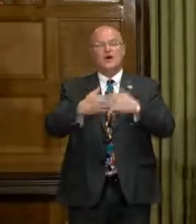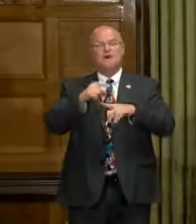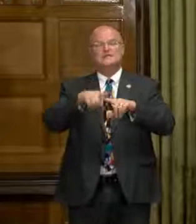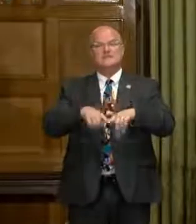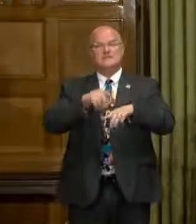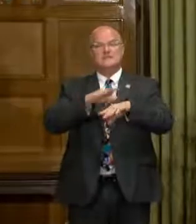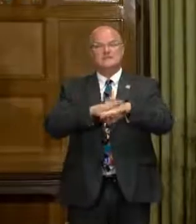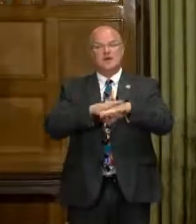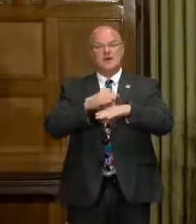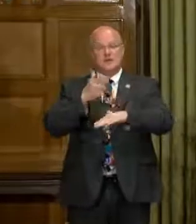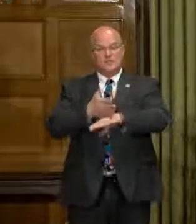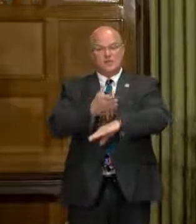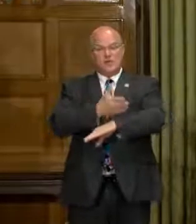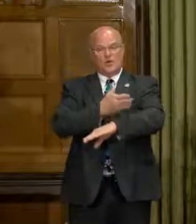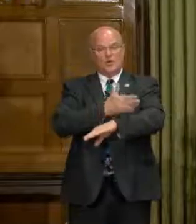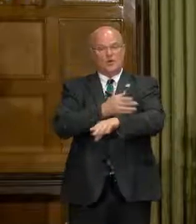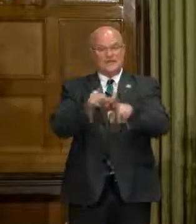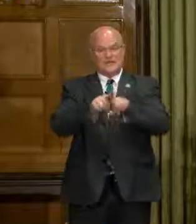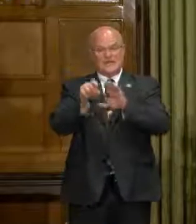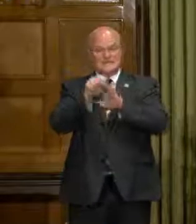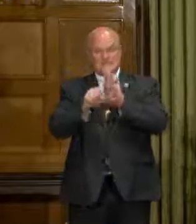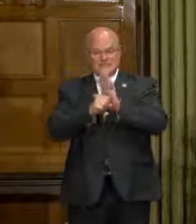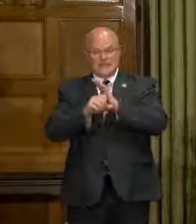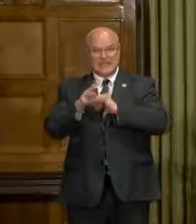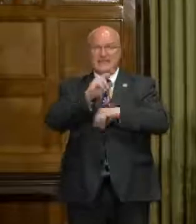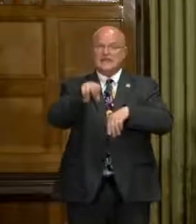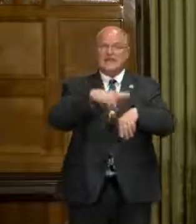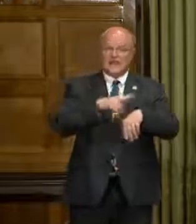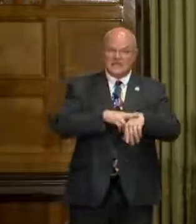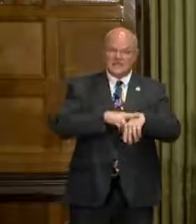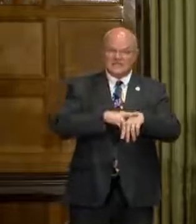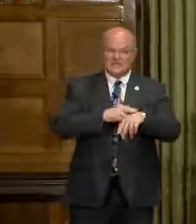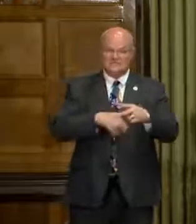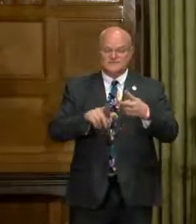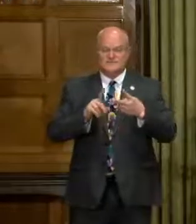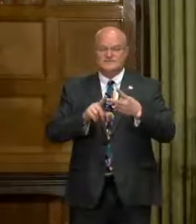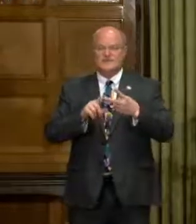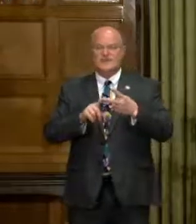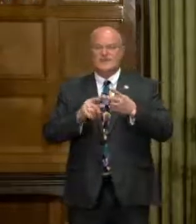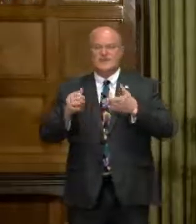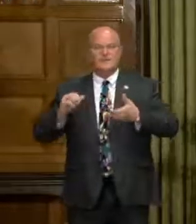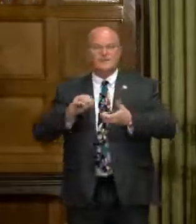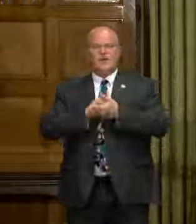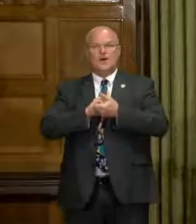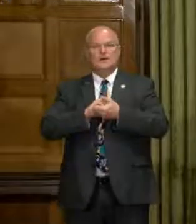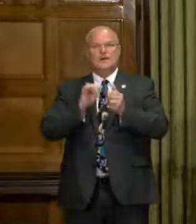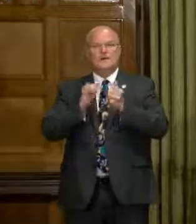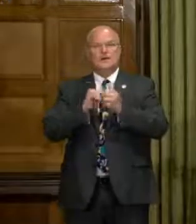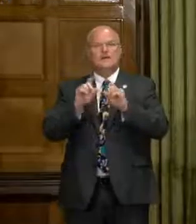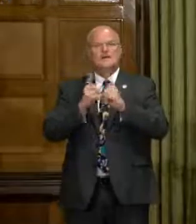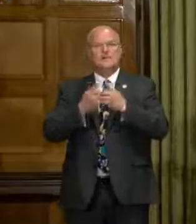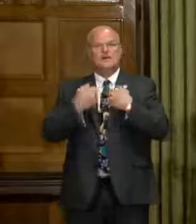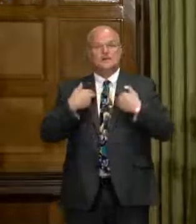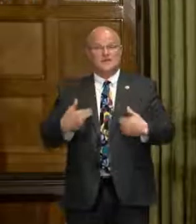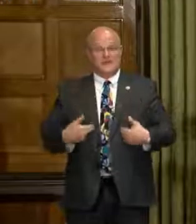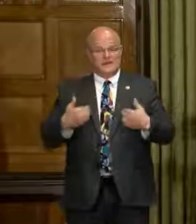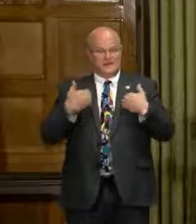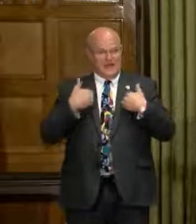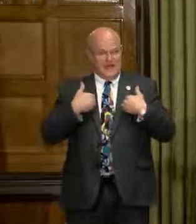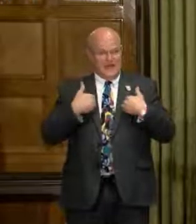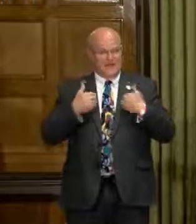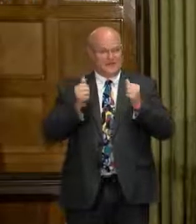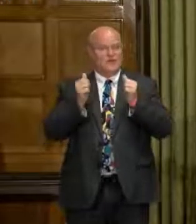depends upon the progress we make as a state and nation, and then secondly, the partnership that the Department of Health will